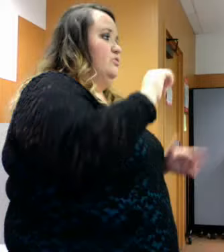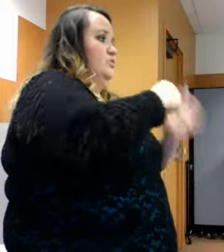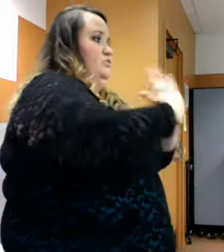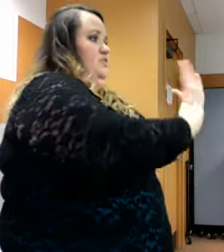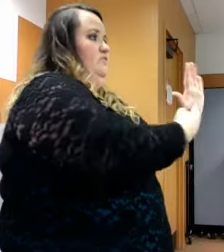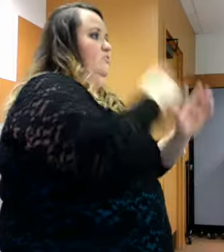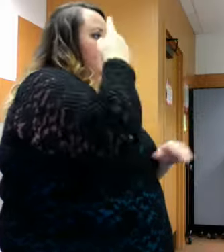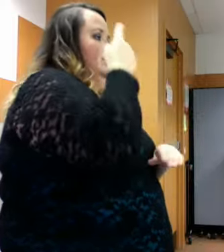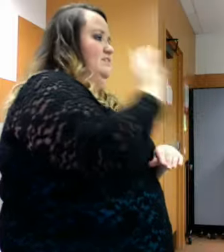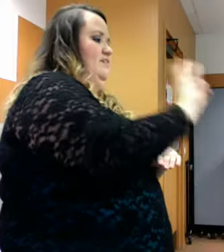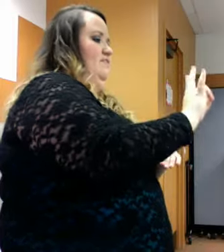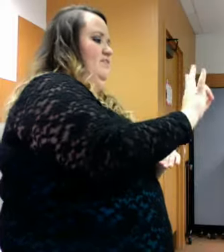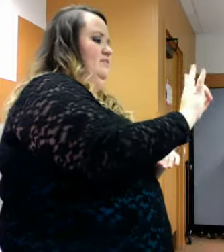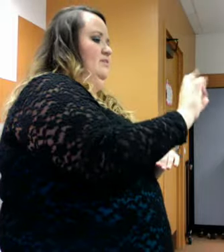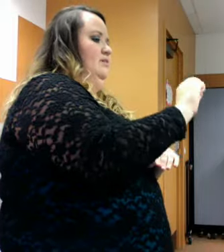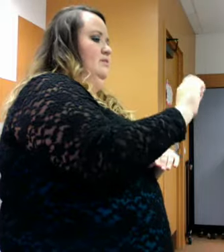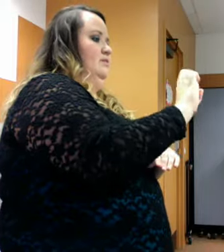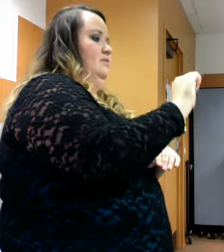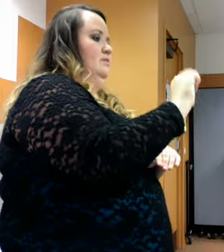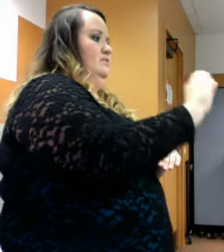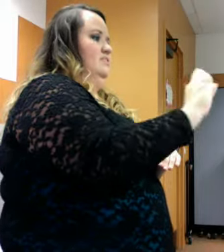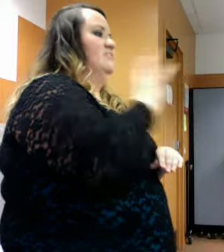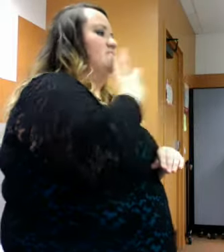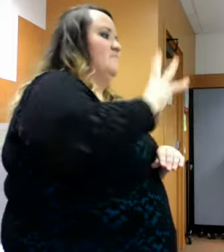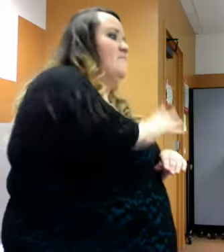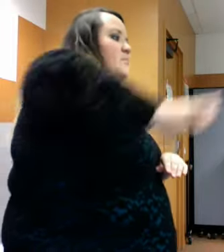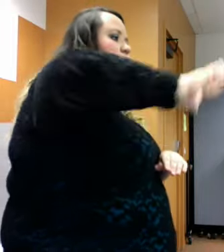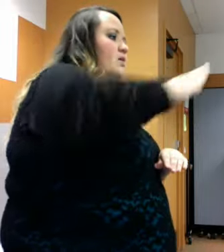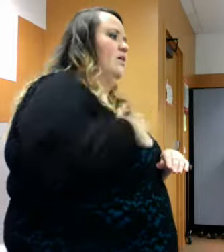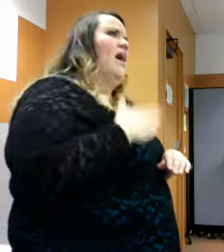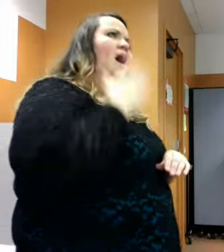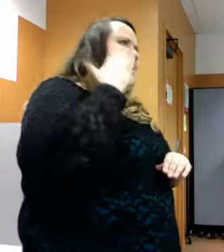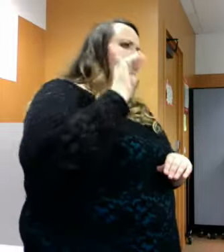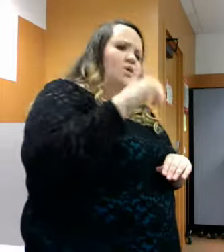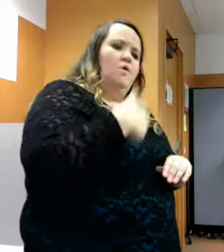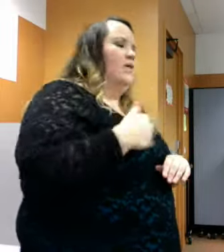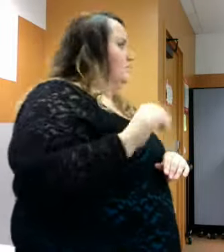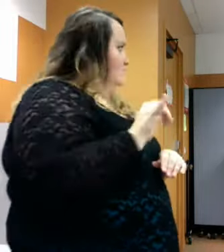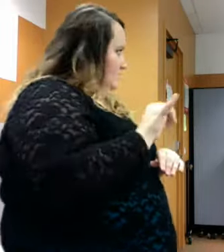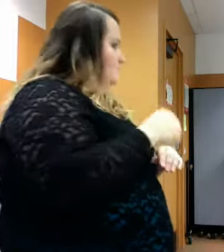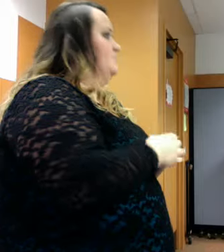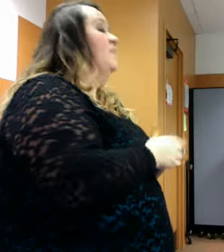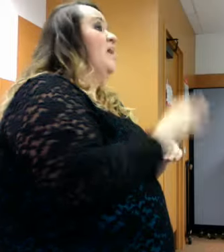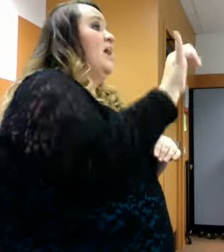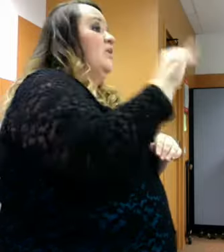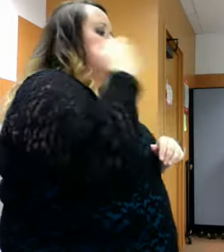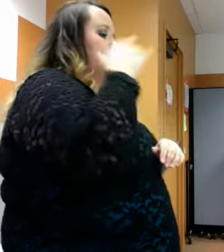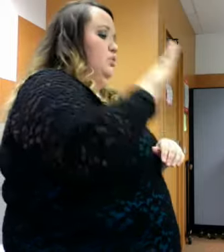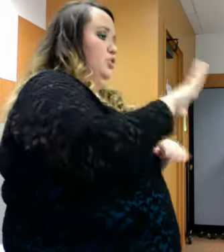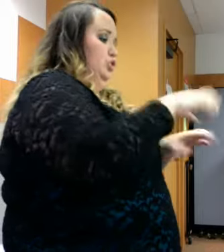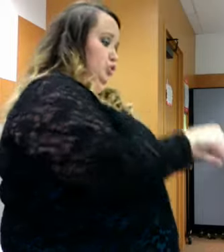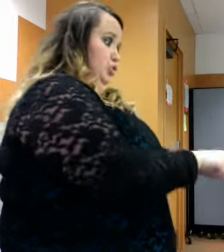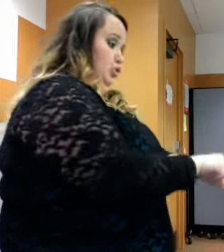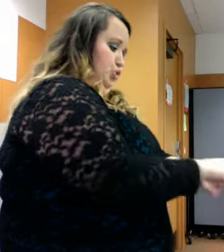know that. I had no idea either. All of these little details, even down to the shoes that she's wearing. Really? Yes, so the Statue of Liberty